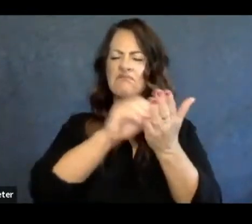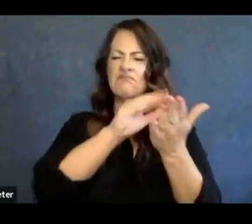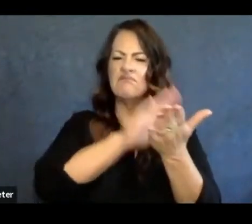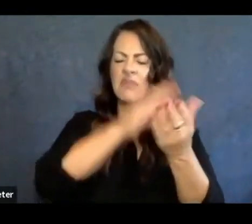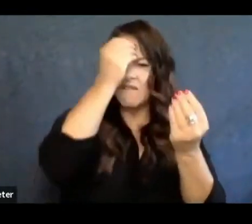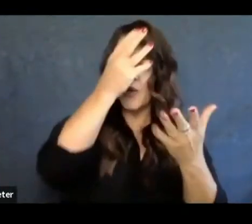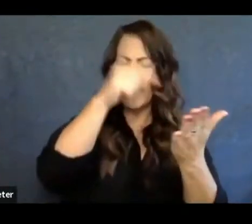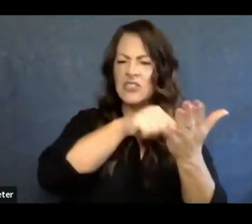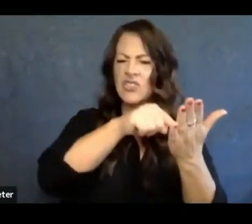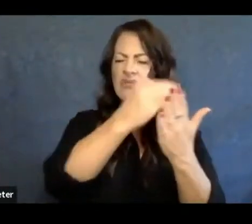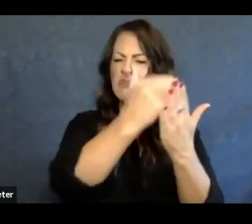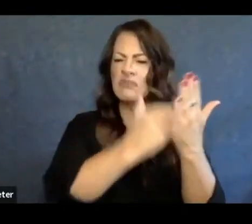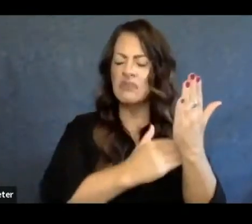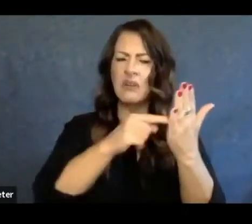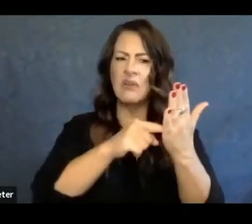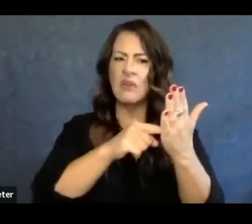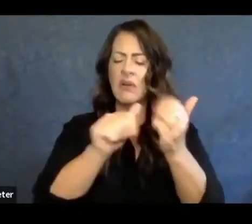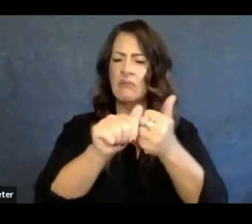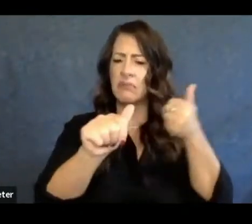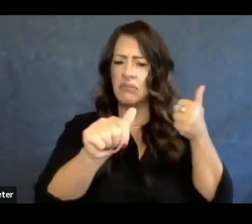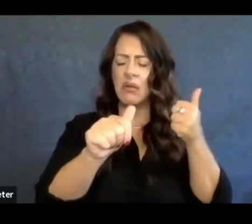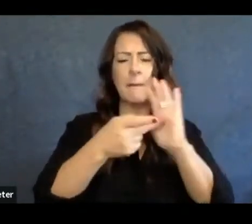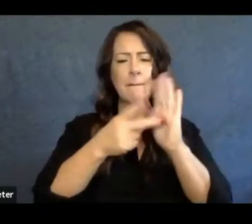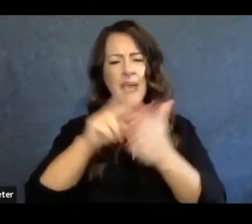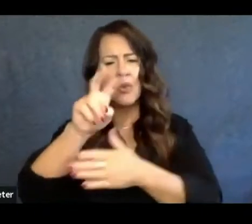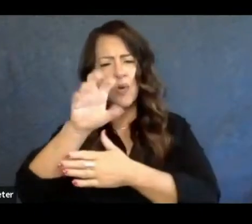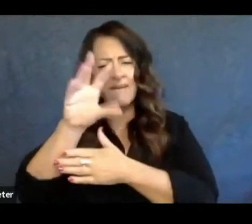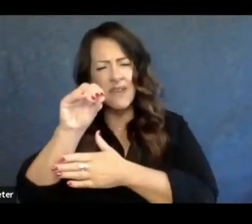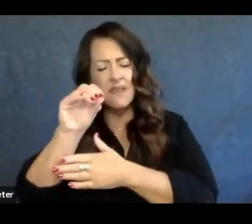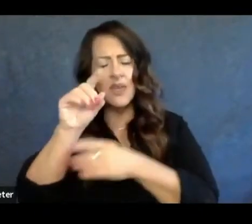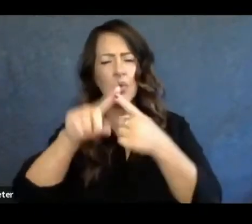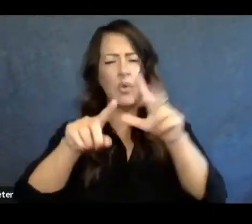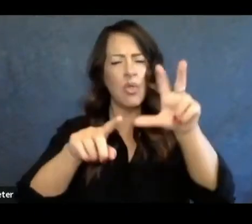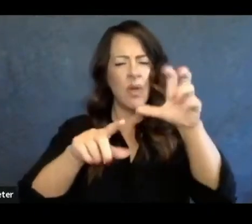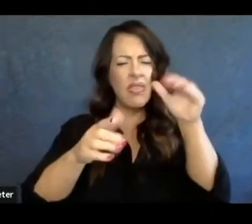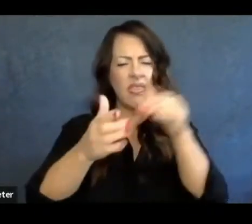mean 250,000 to 300,000 case results or